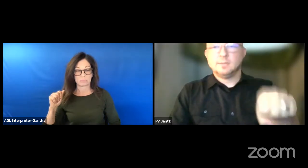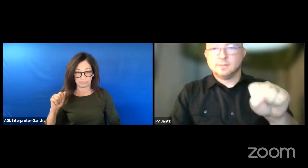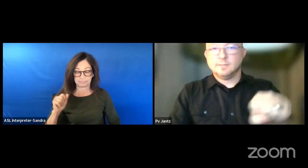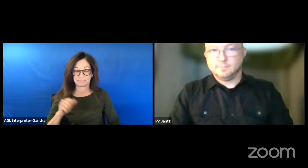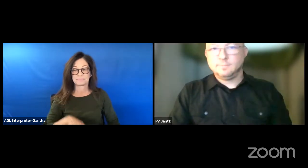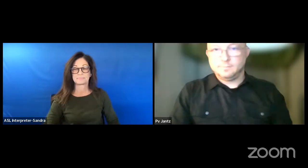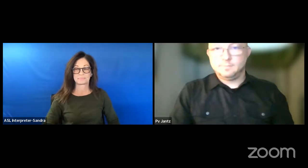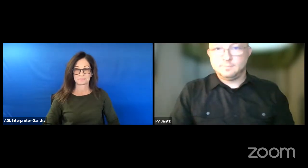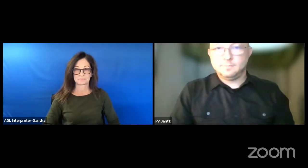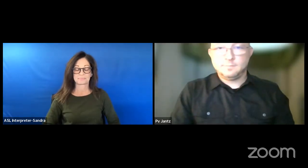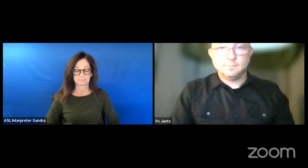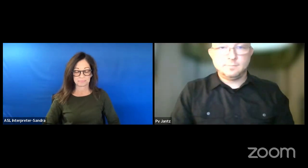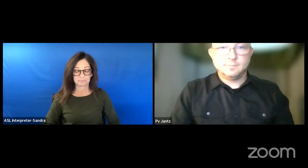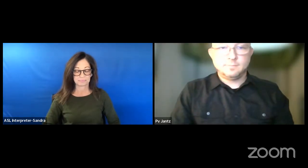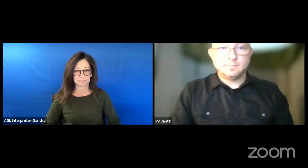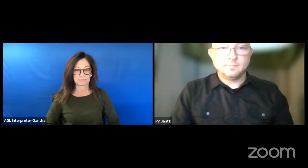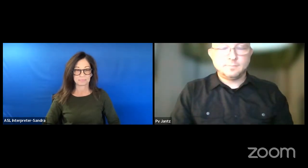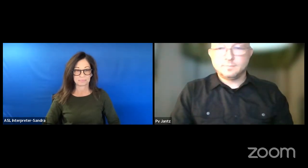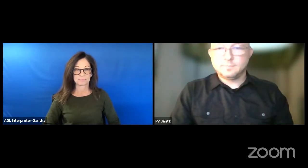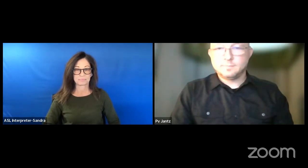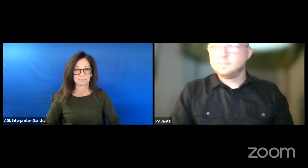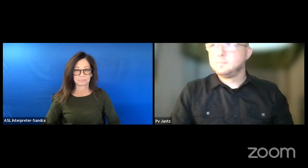Yes.